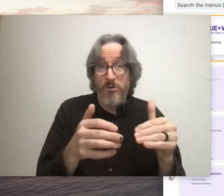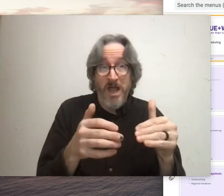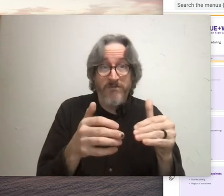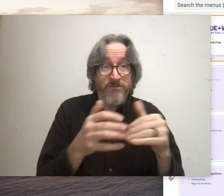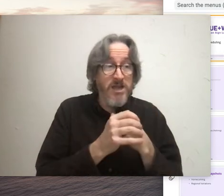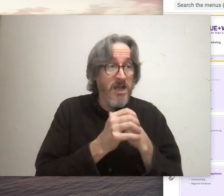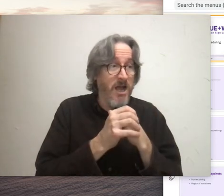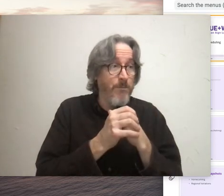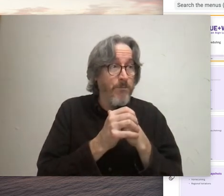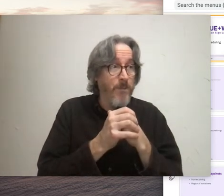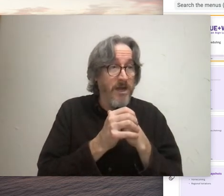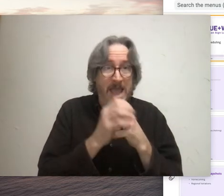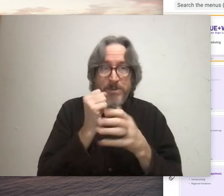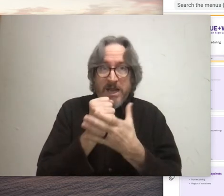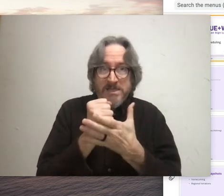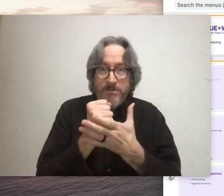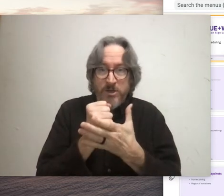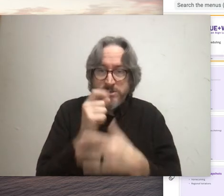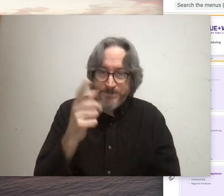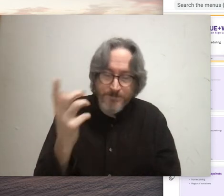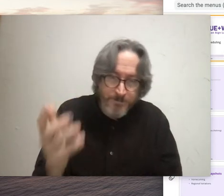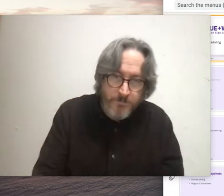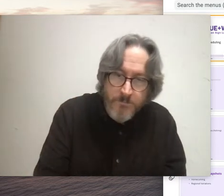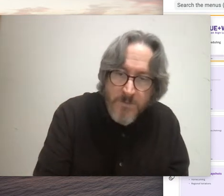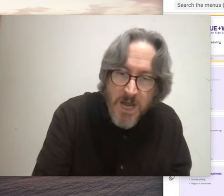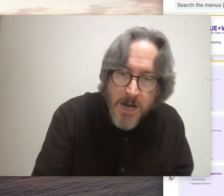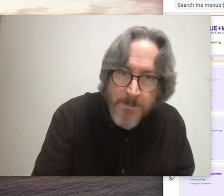in your own life, and capitalize on those.